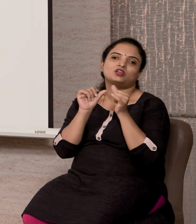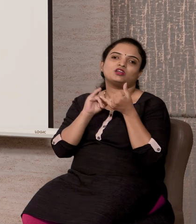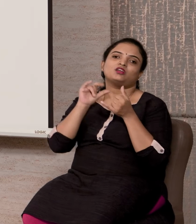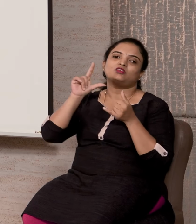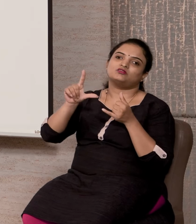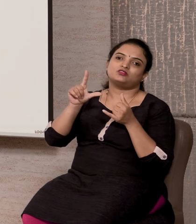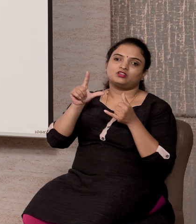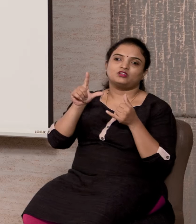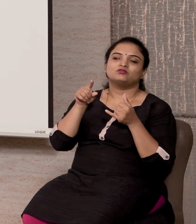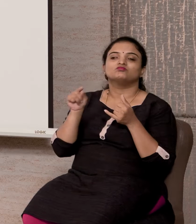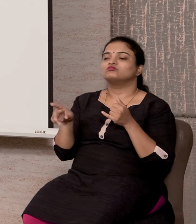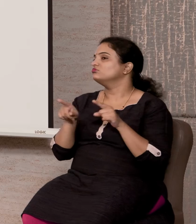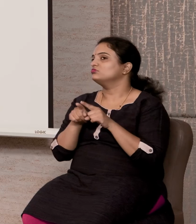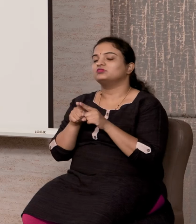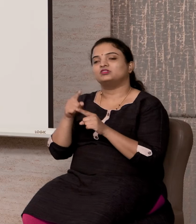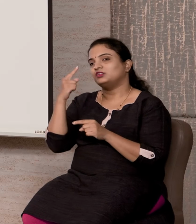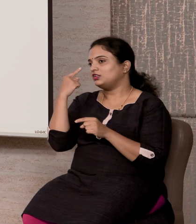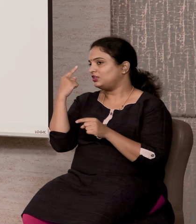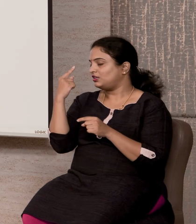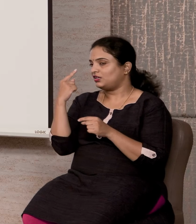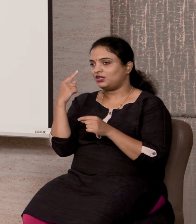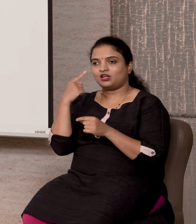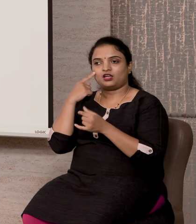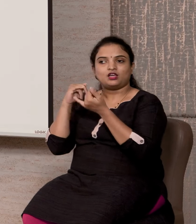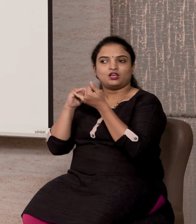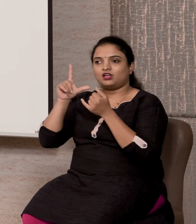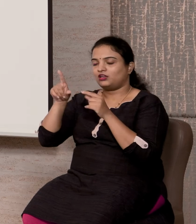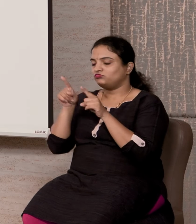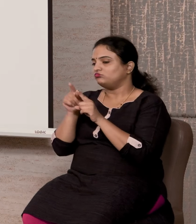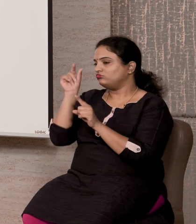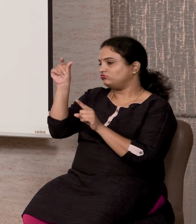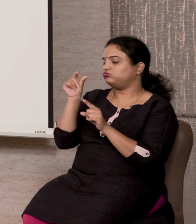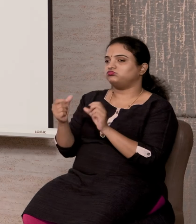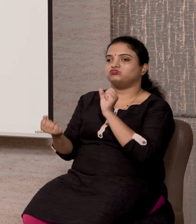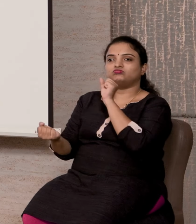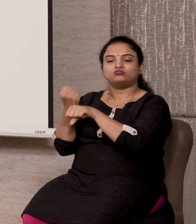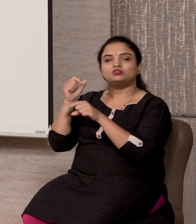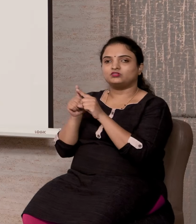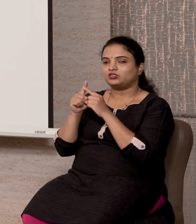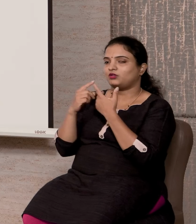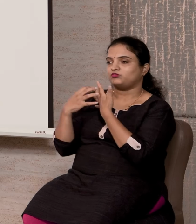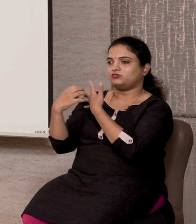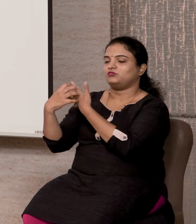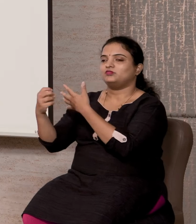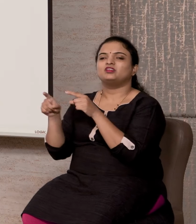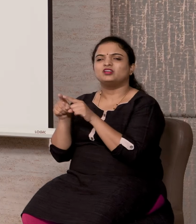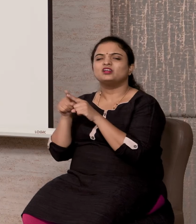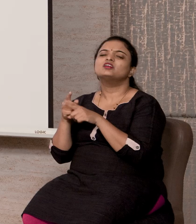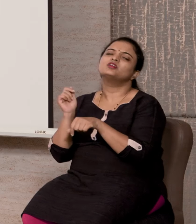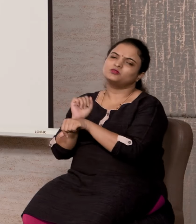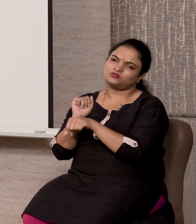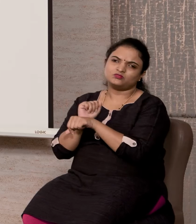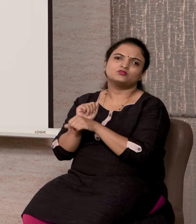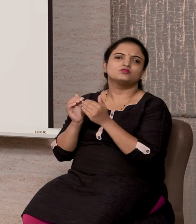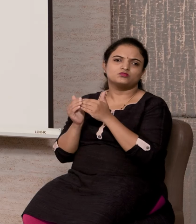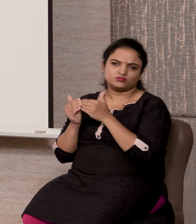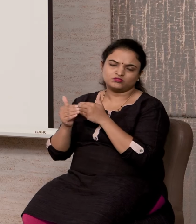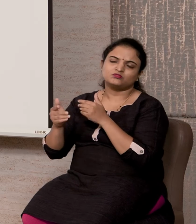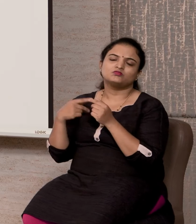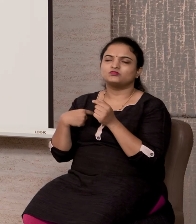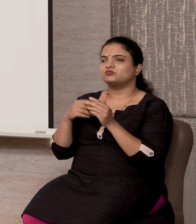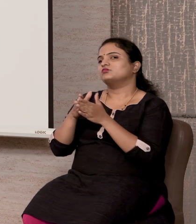So Indian Sign Language is really special and it has a vast vocabulary, which is not yet captured. So these are some work that we do on the other segment